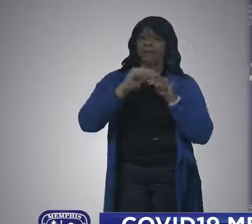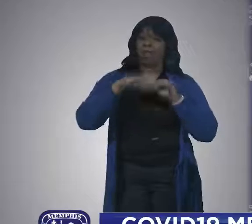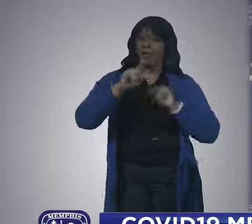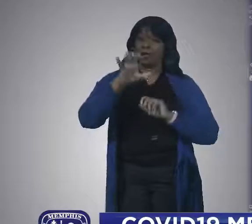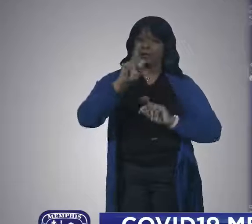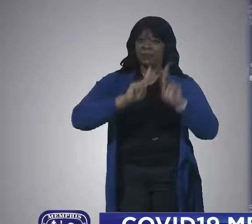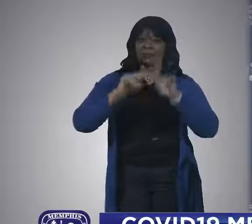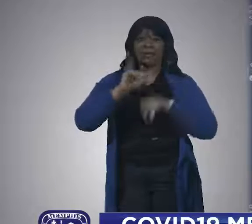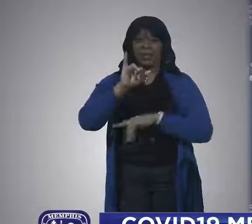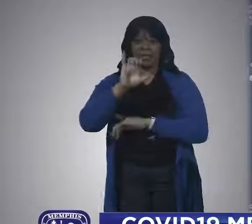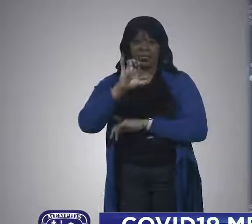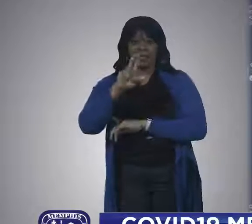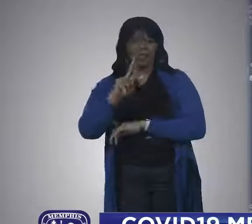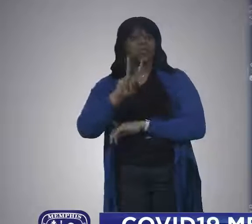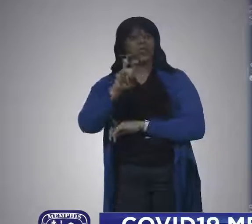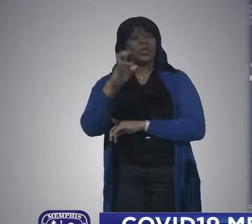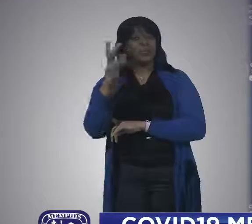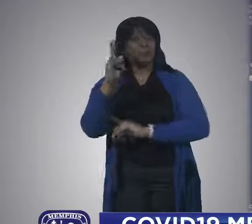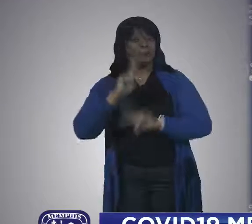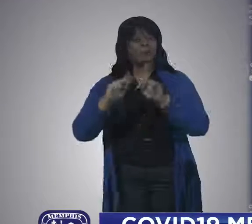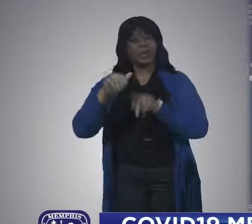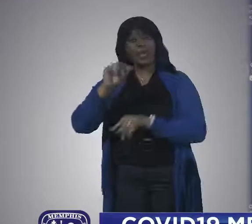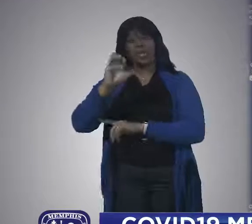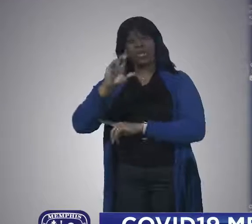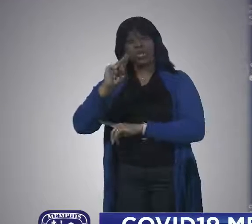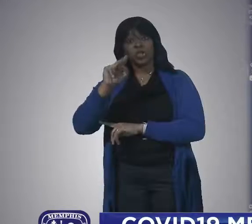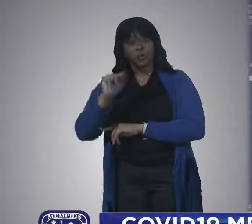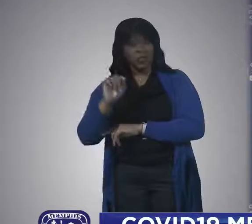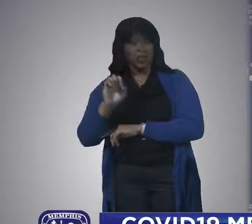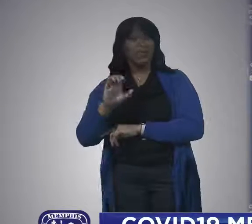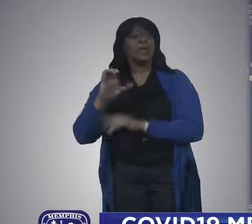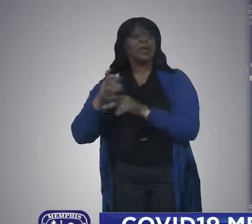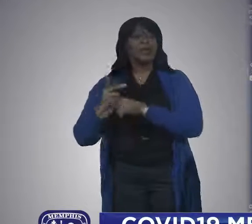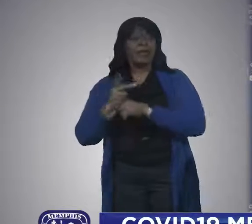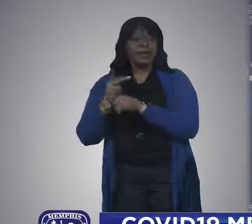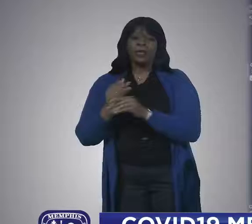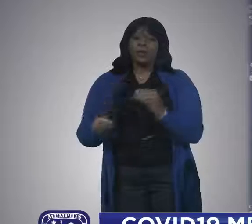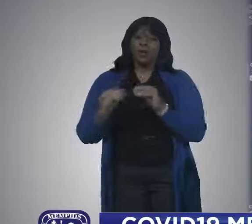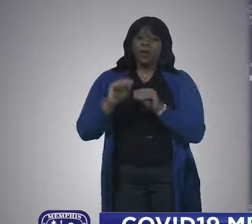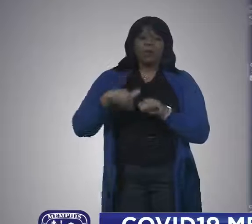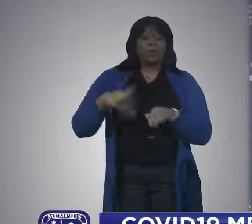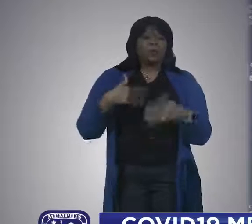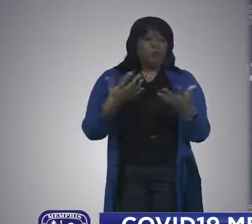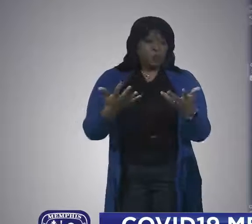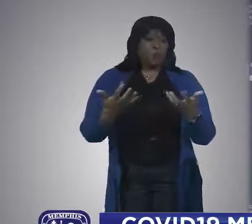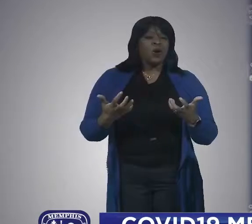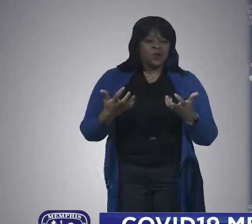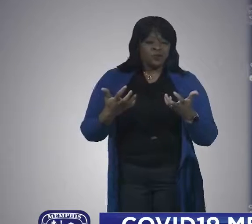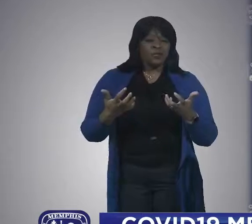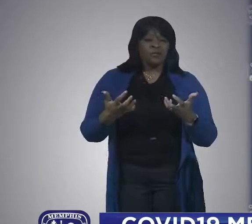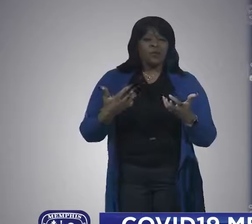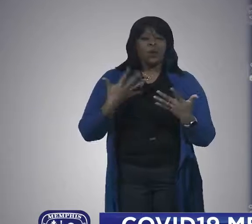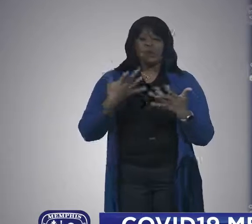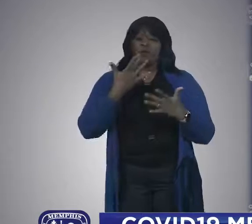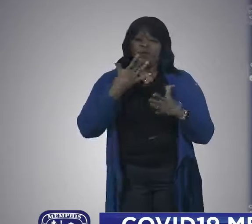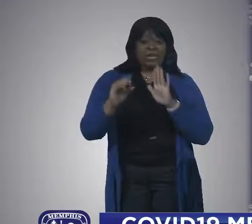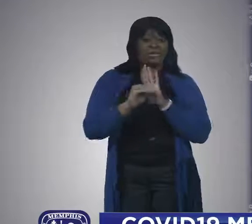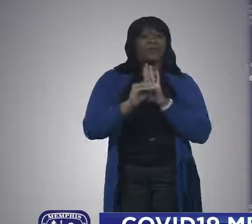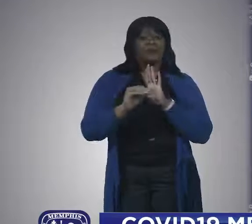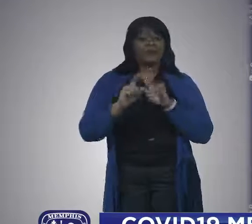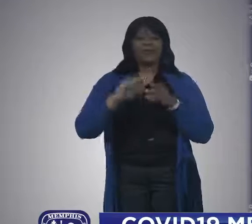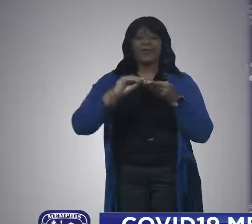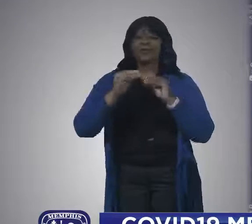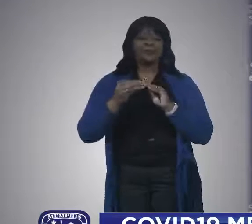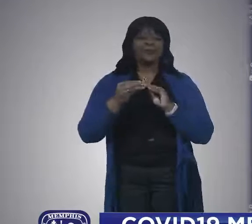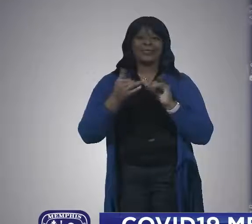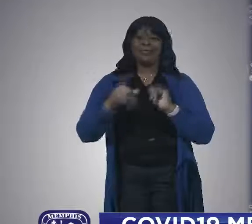in the ICU, 217 people in acute care beds. That's more than we desire to have. We desire 0, but that